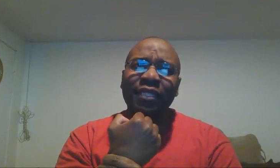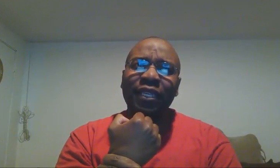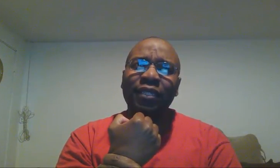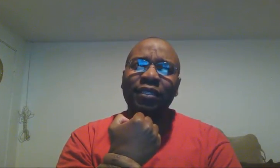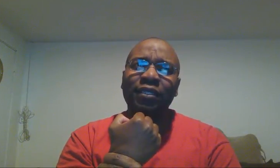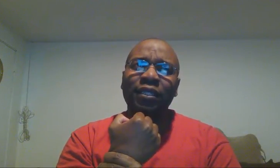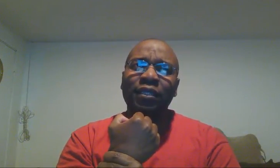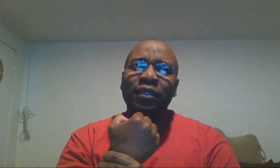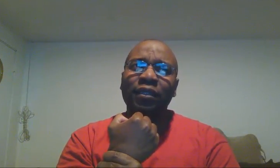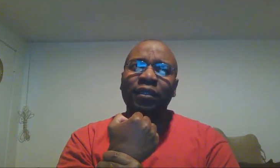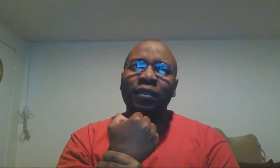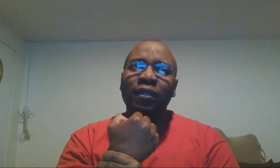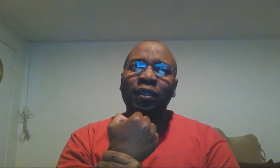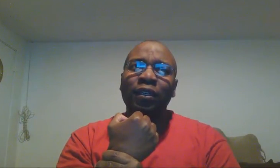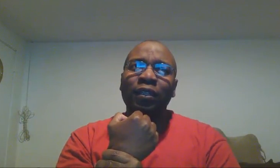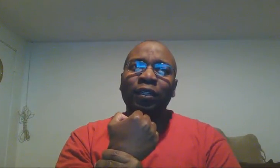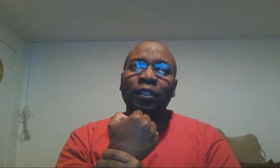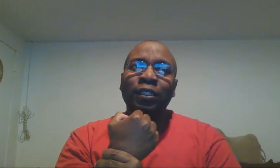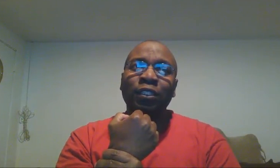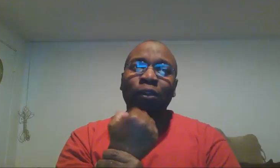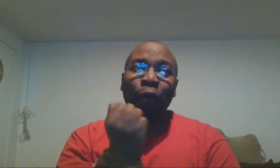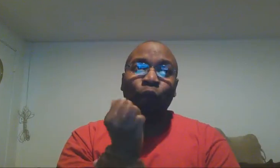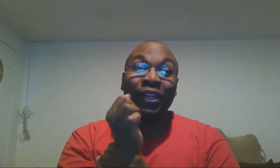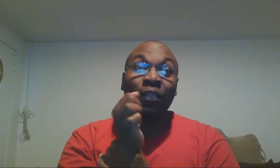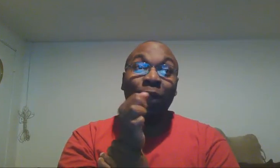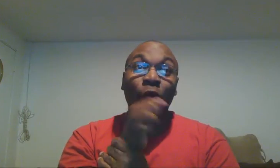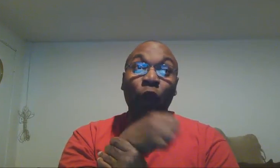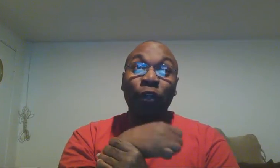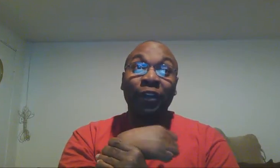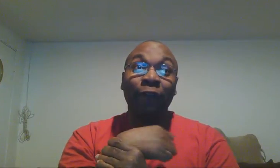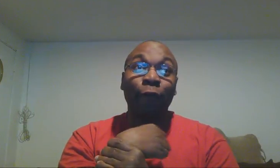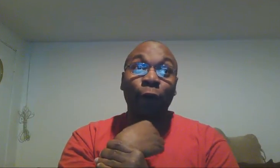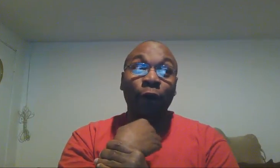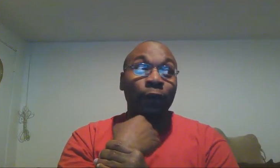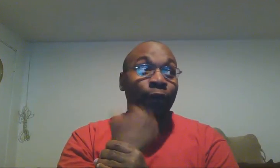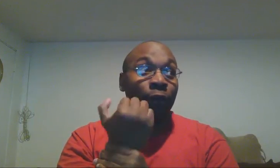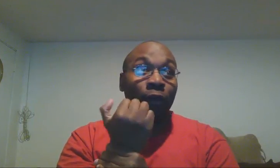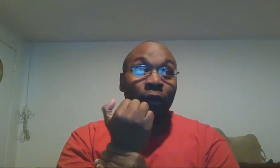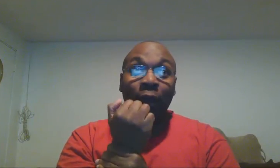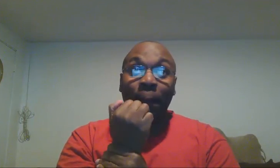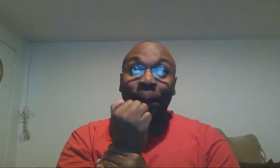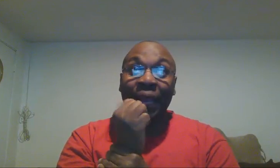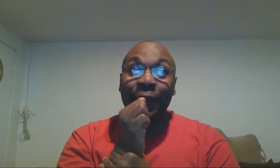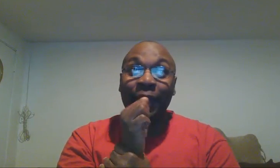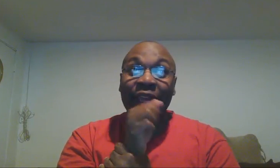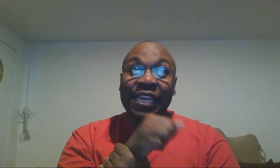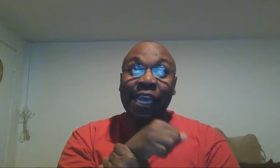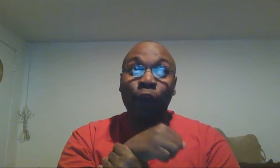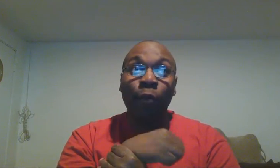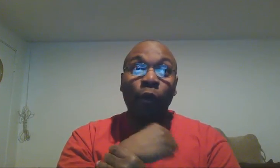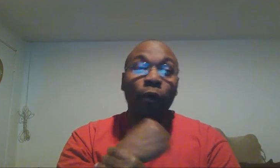sense? So my wrist been hurting for maybe a year or more.